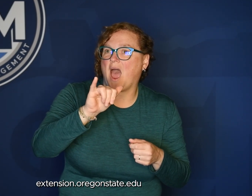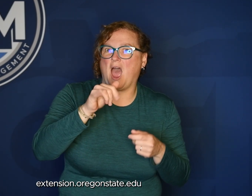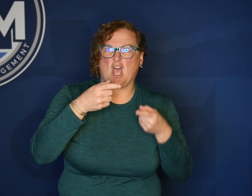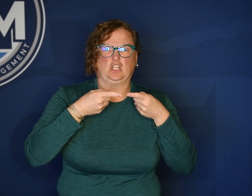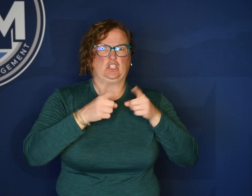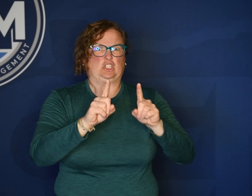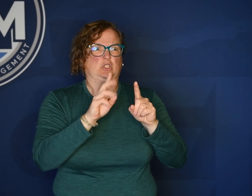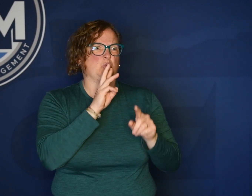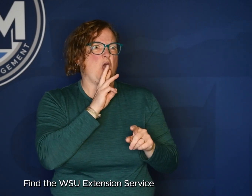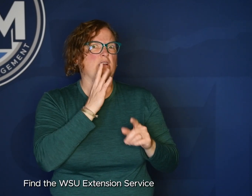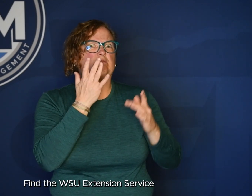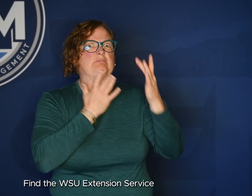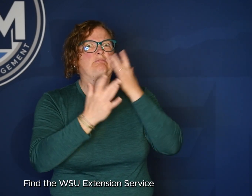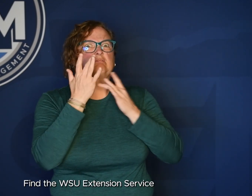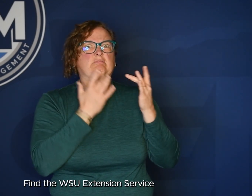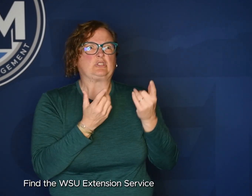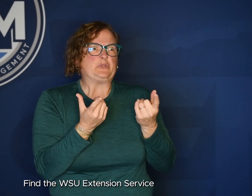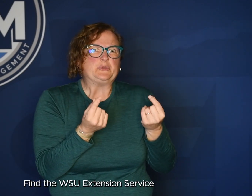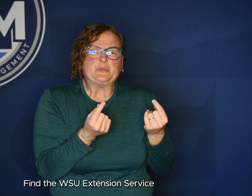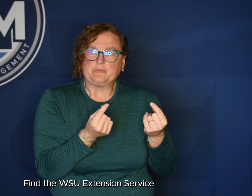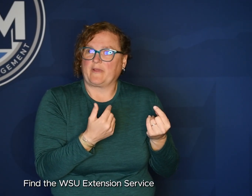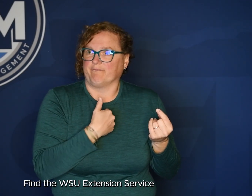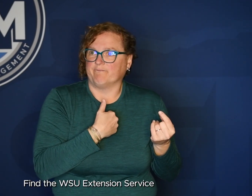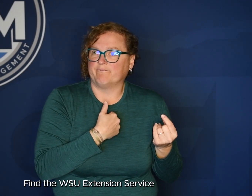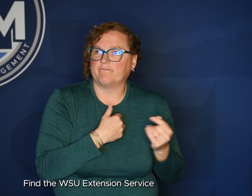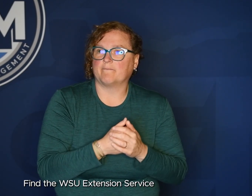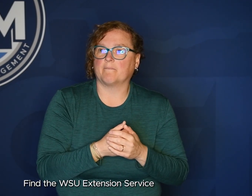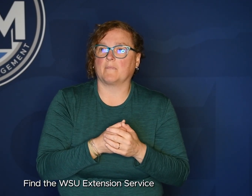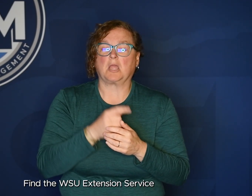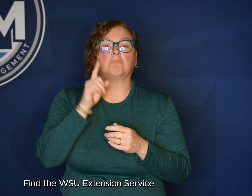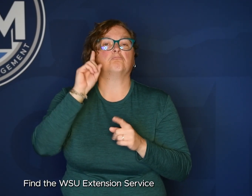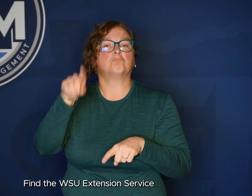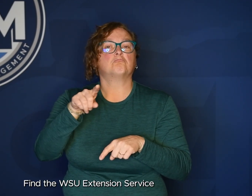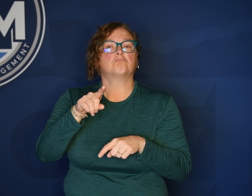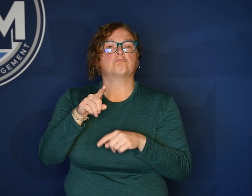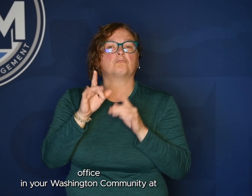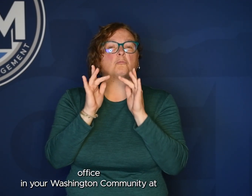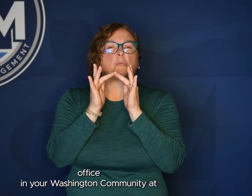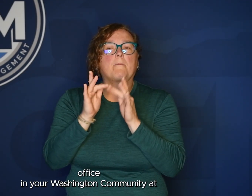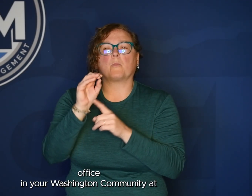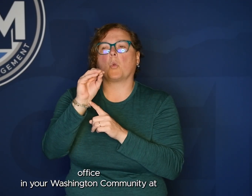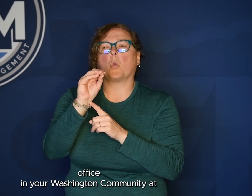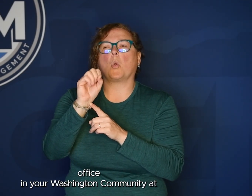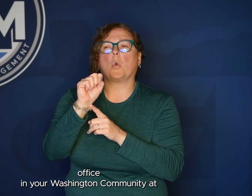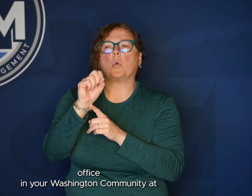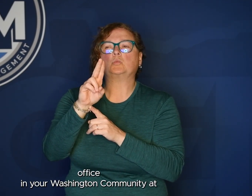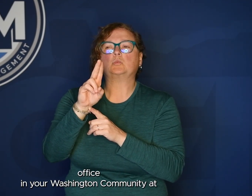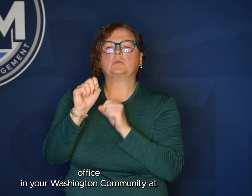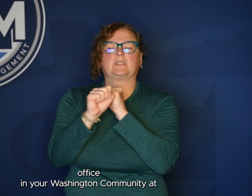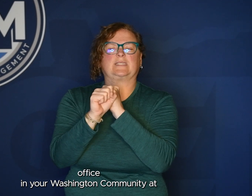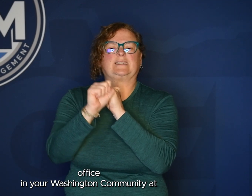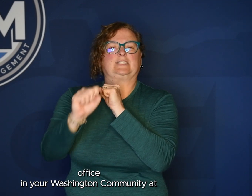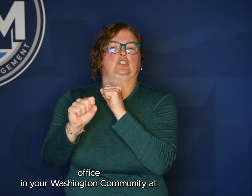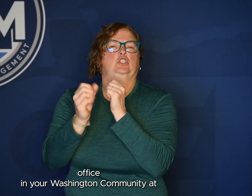extension.oregonstate.edu. Find the WSU Extension Service office in your Washington community at